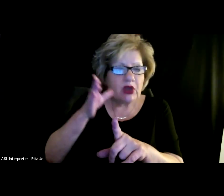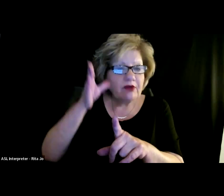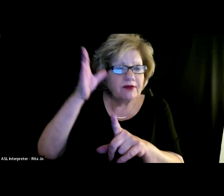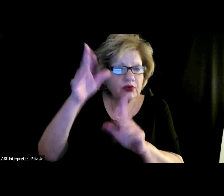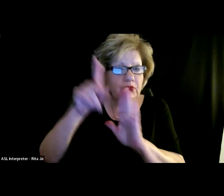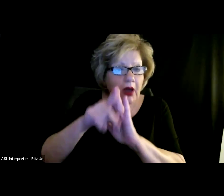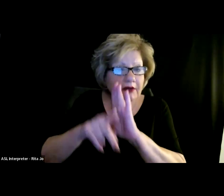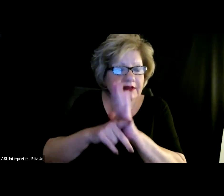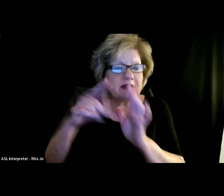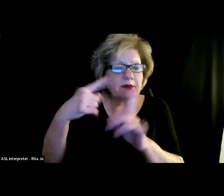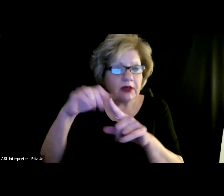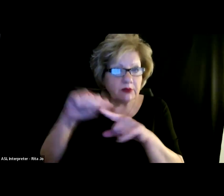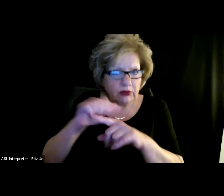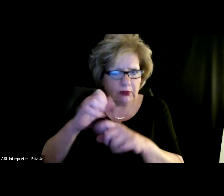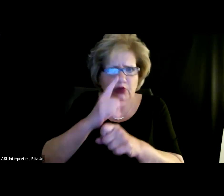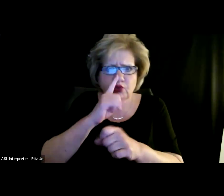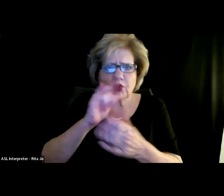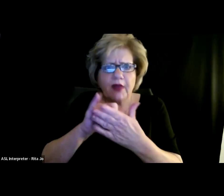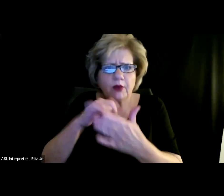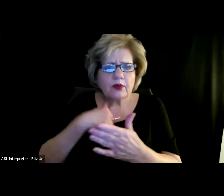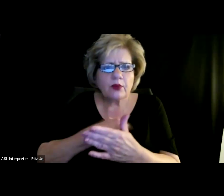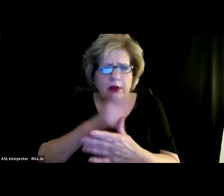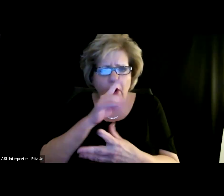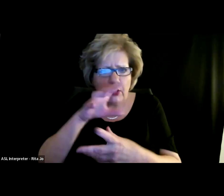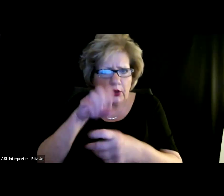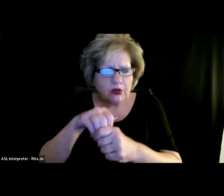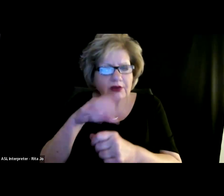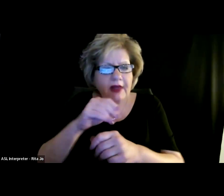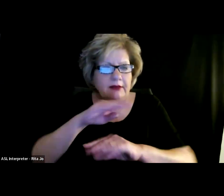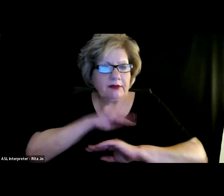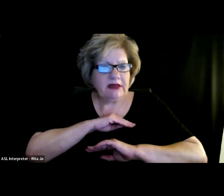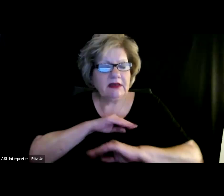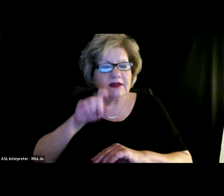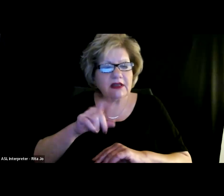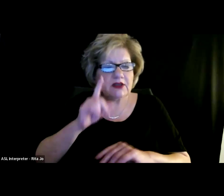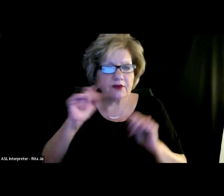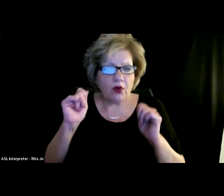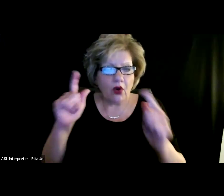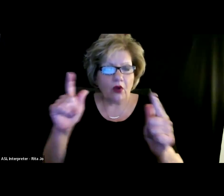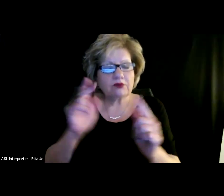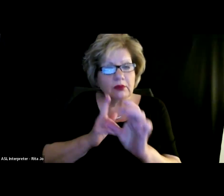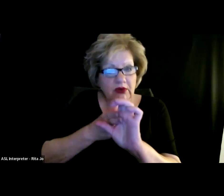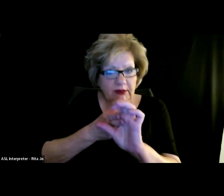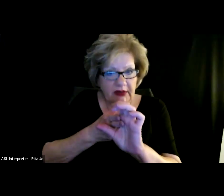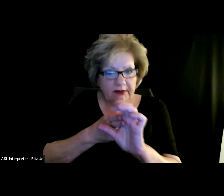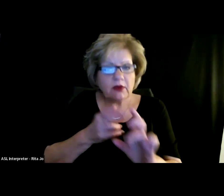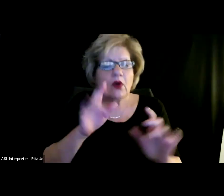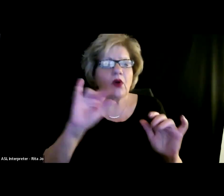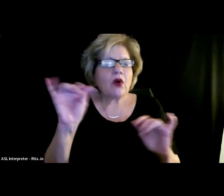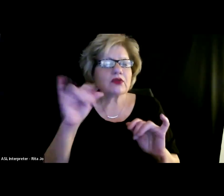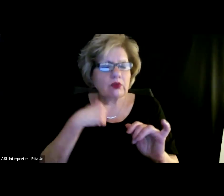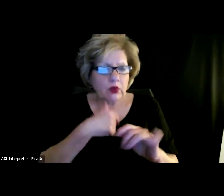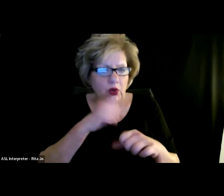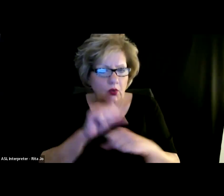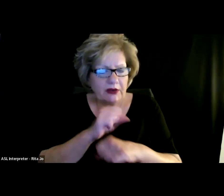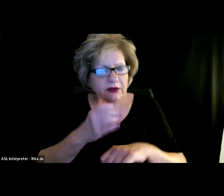apprenticeship systems are not only inclusive, but also effective in meeting the needs for all participants. In addition to these efforts, we're also working on